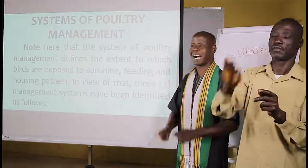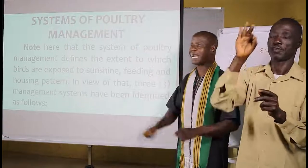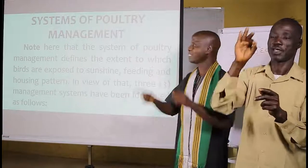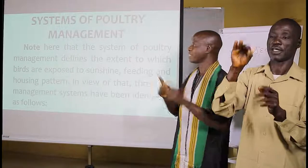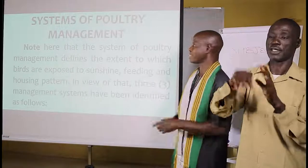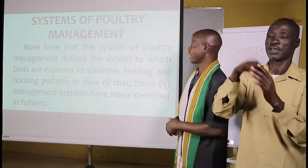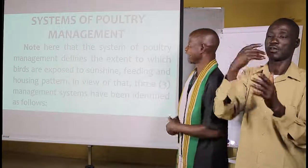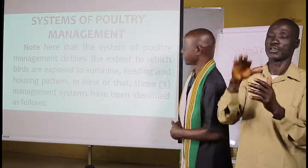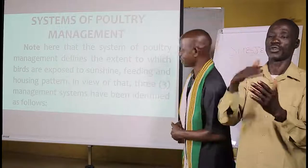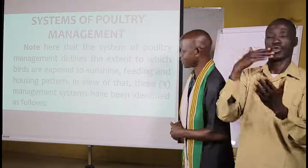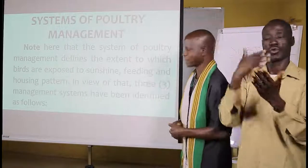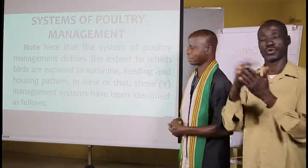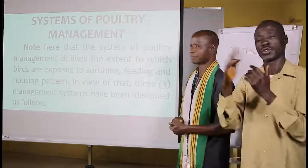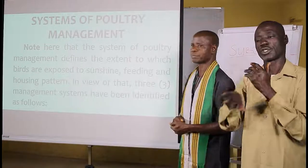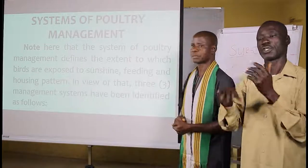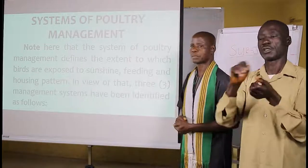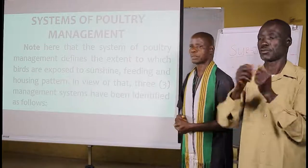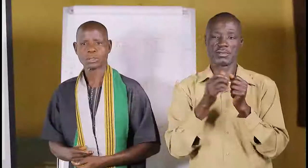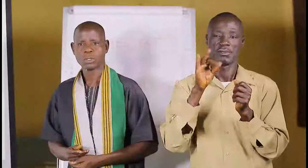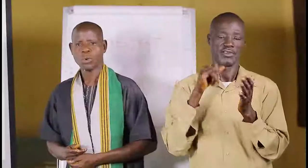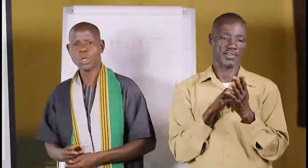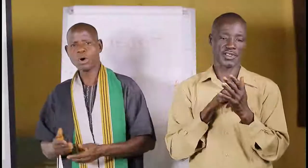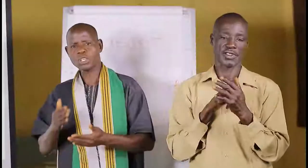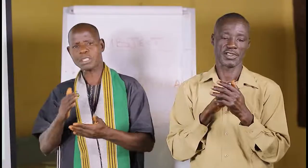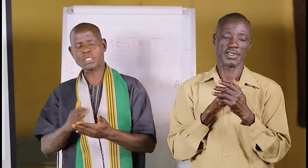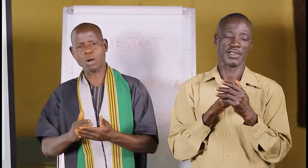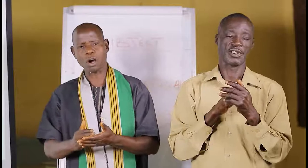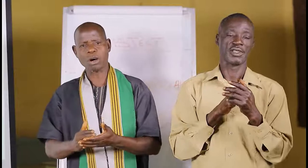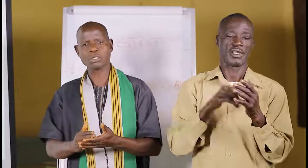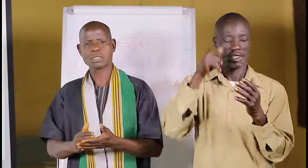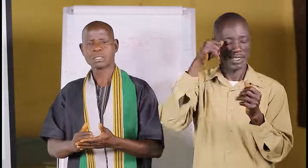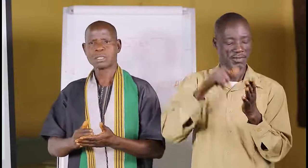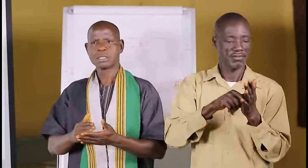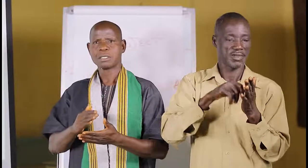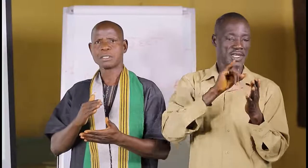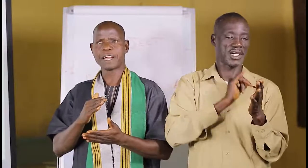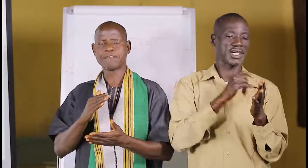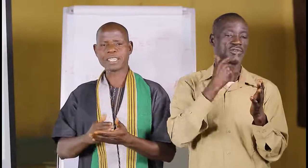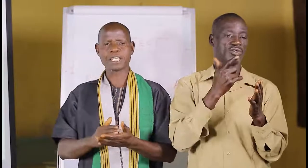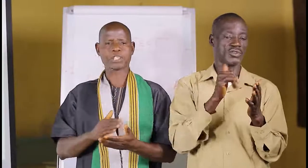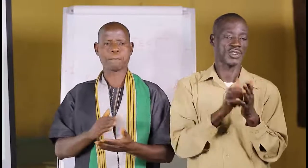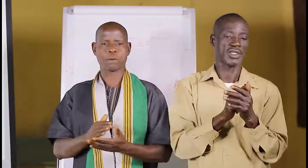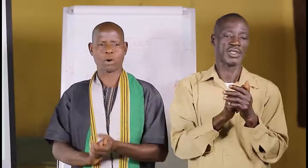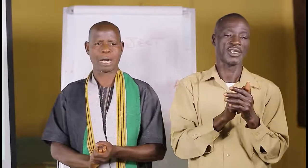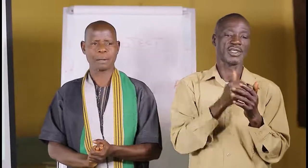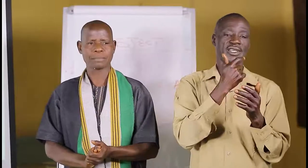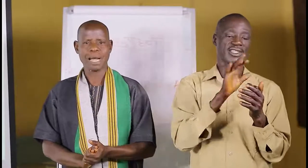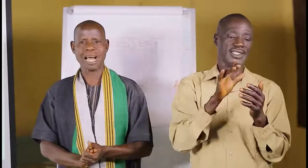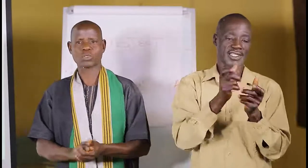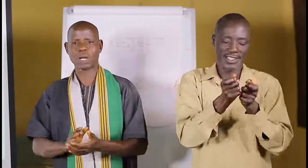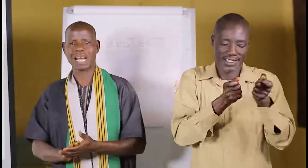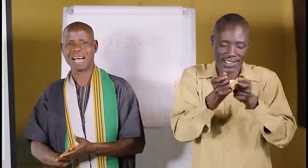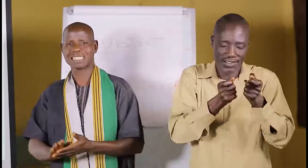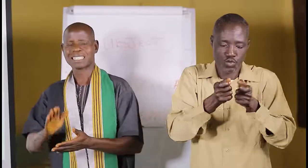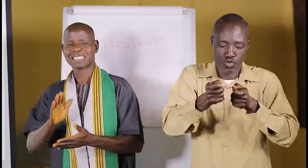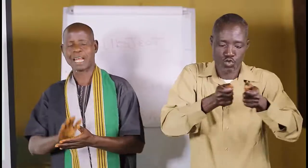advantages and disadvantages. We also discussed the vaccination program